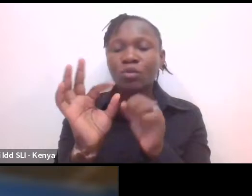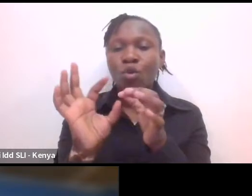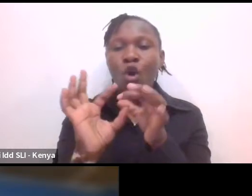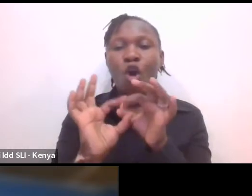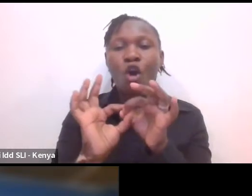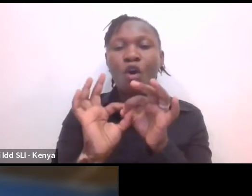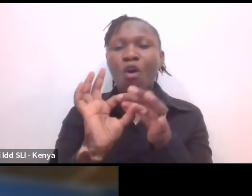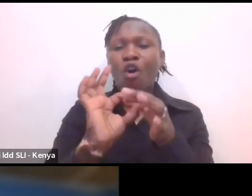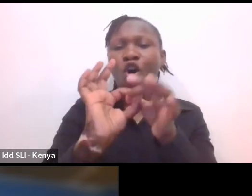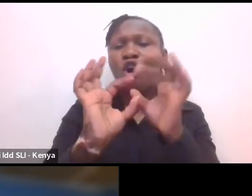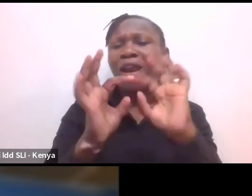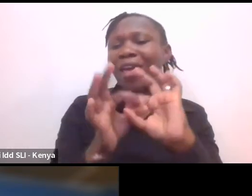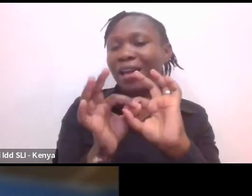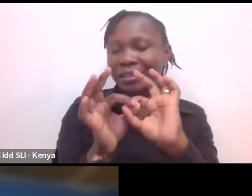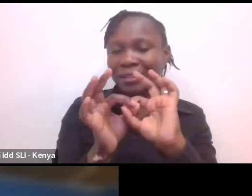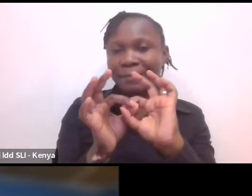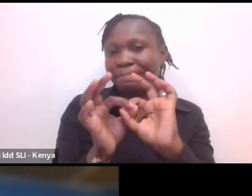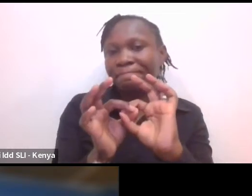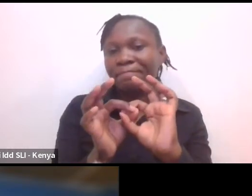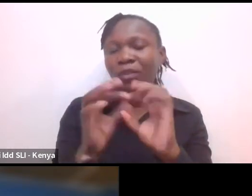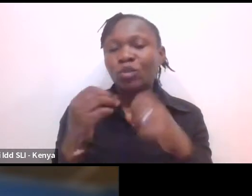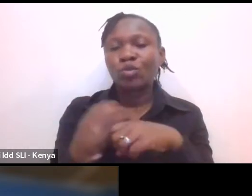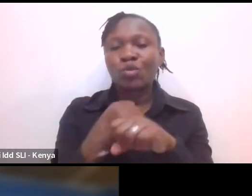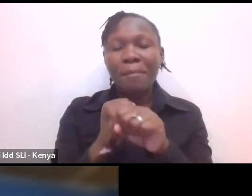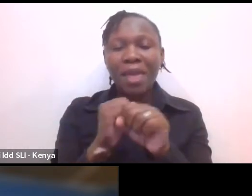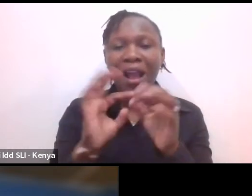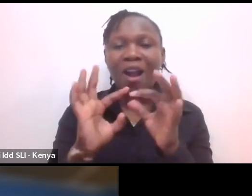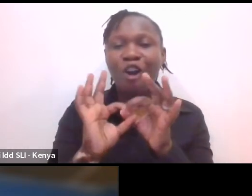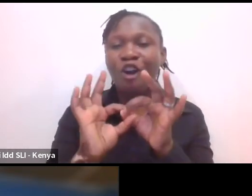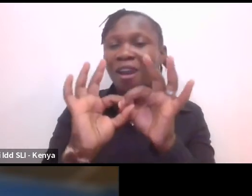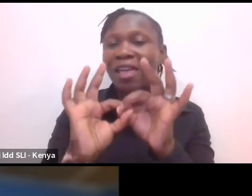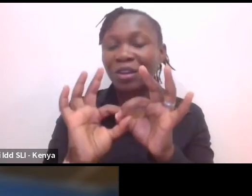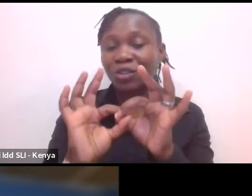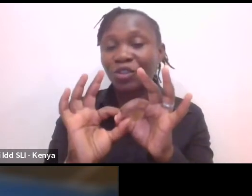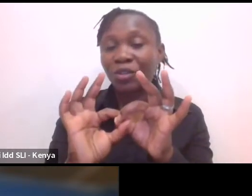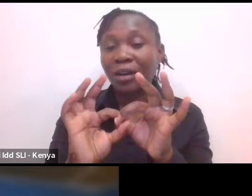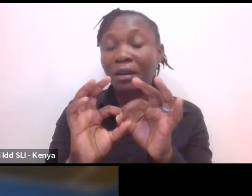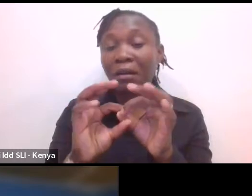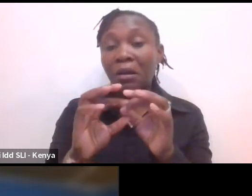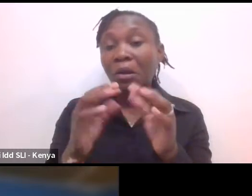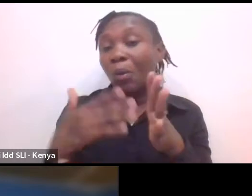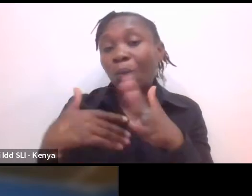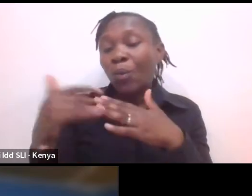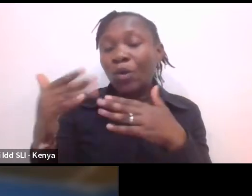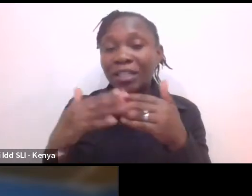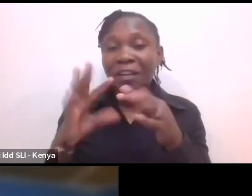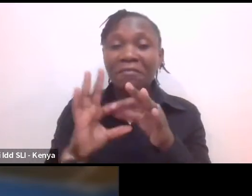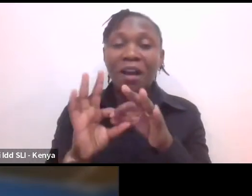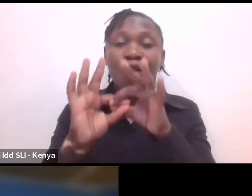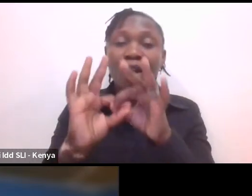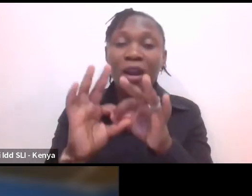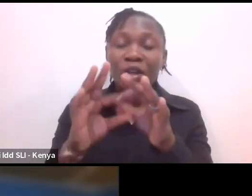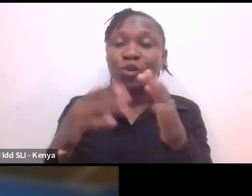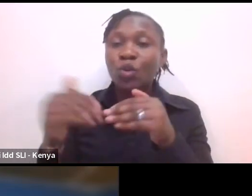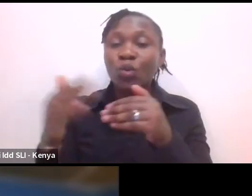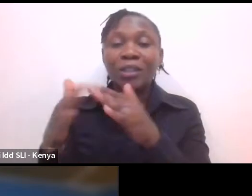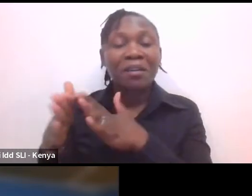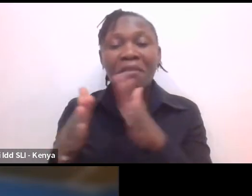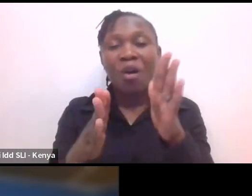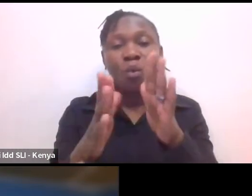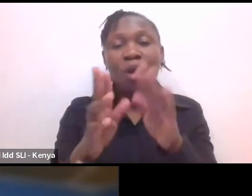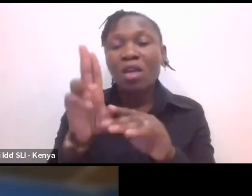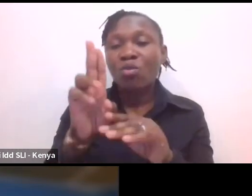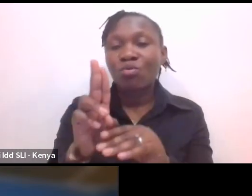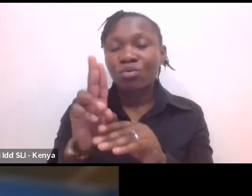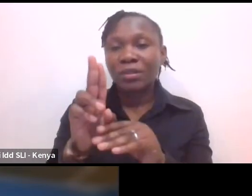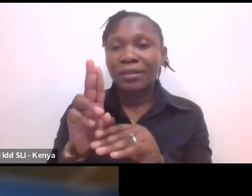all about making connections. However, whatever that connection is, and whatever the root of the connection is, above all,